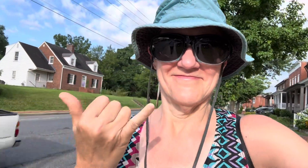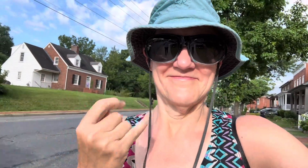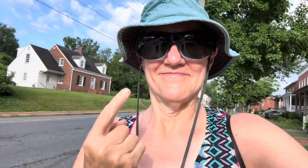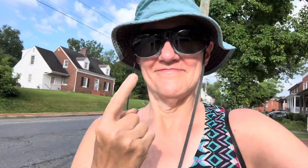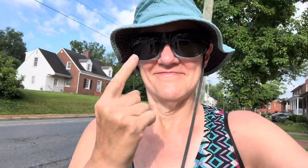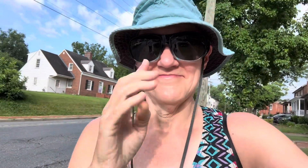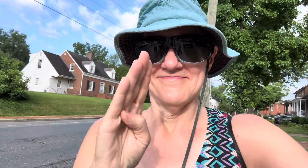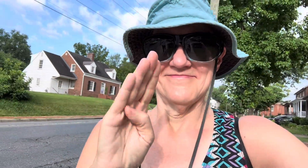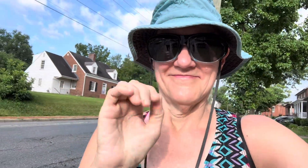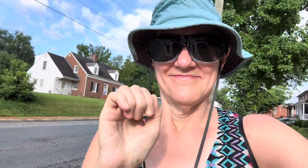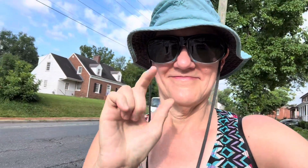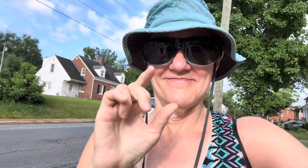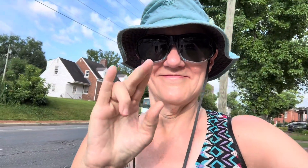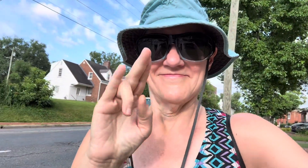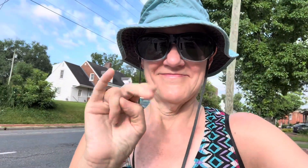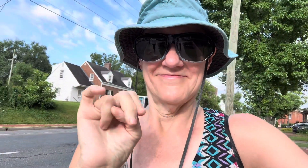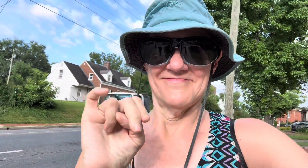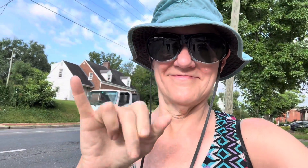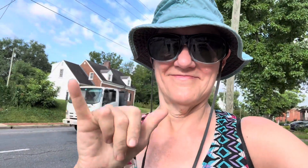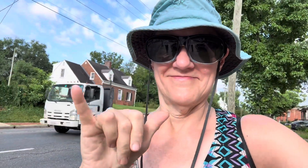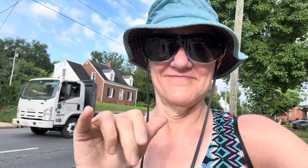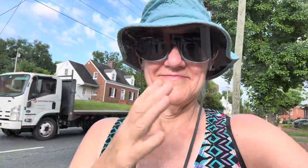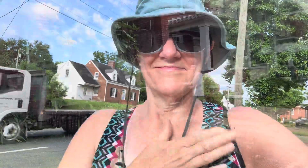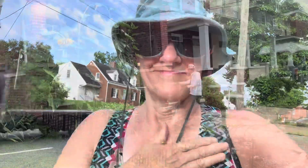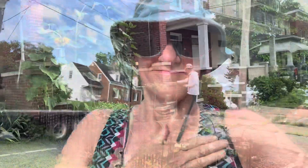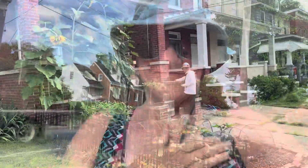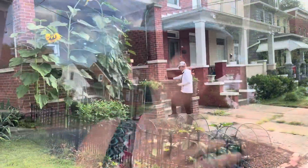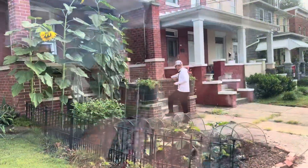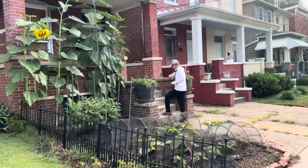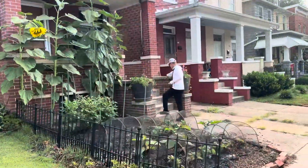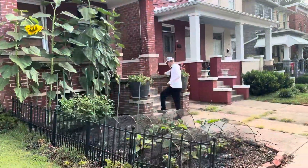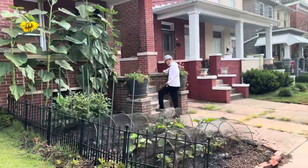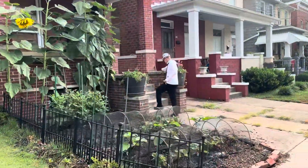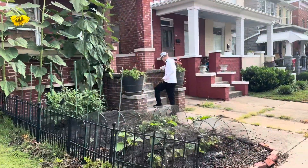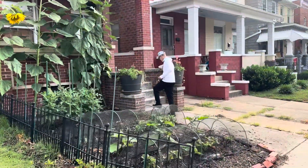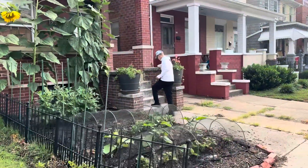Home now. I'm going to go up to the balcony and rest.